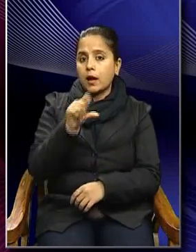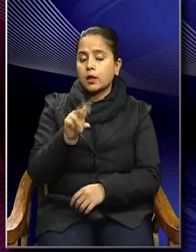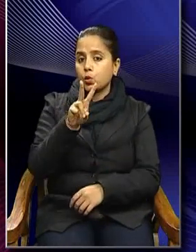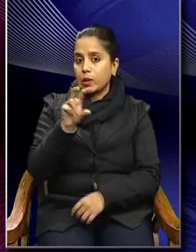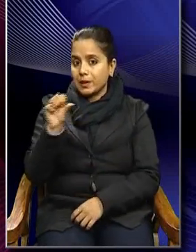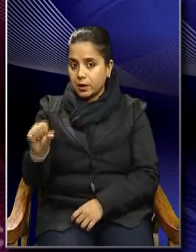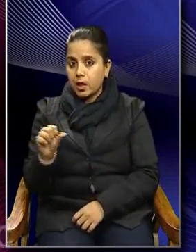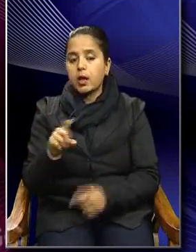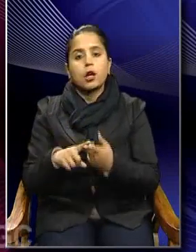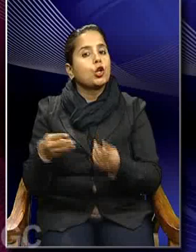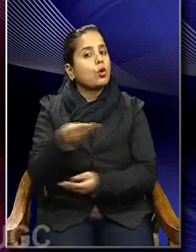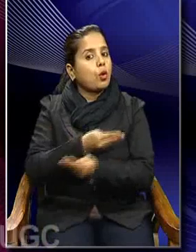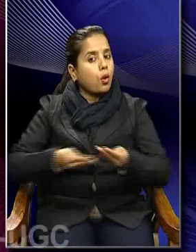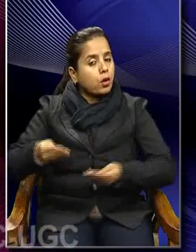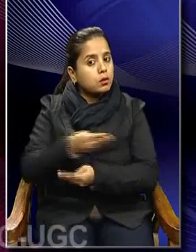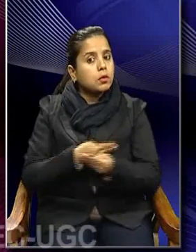1929 economic